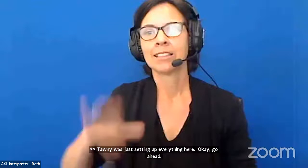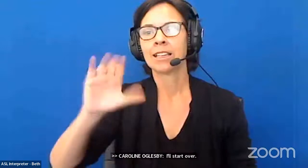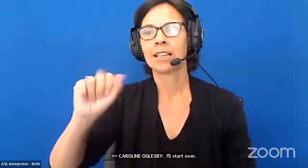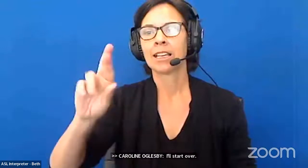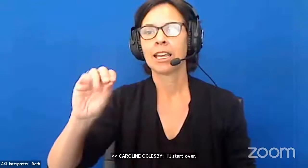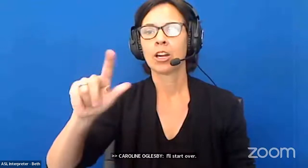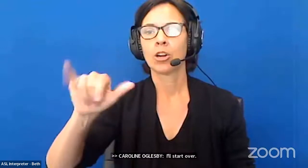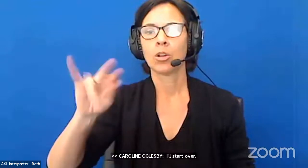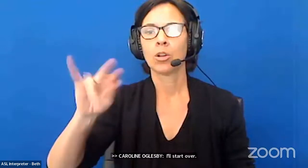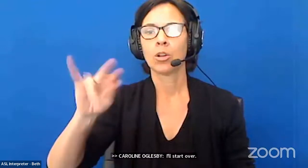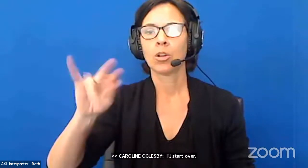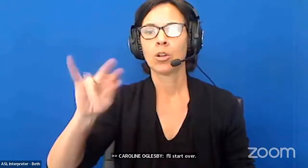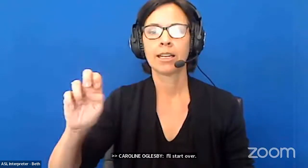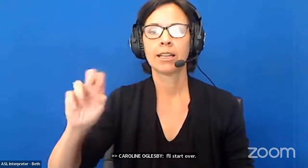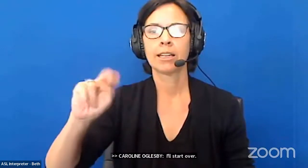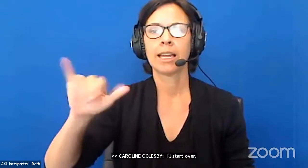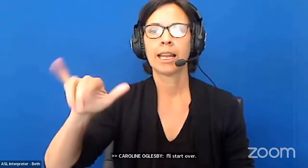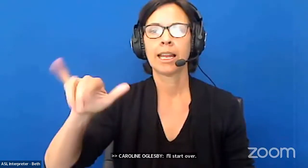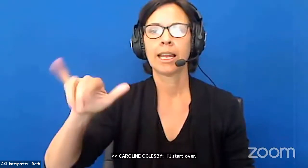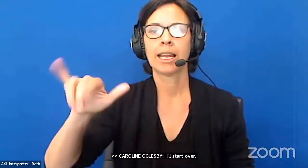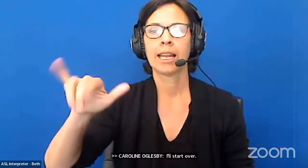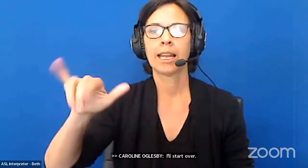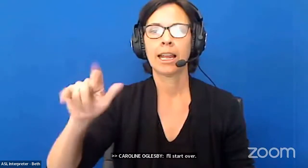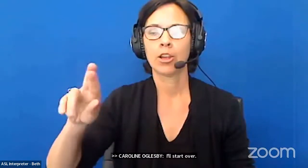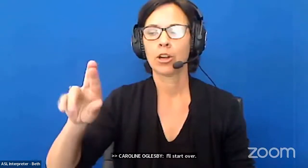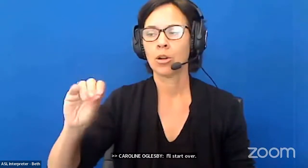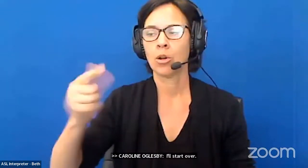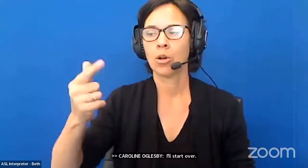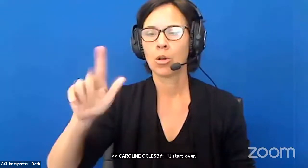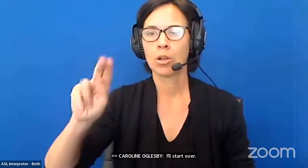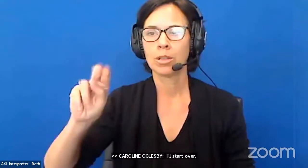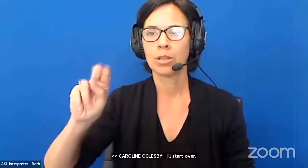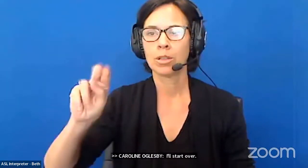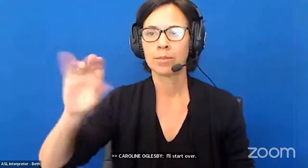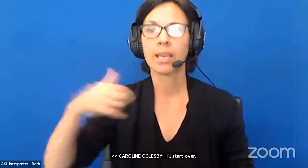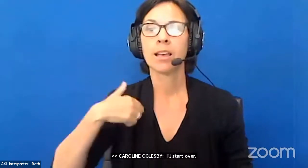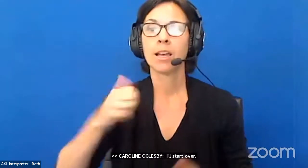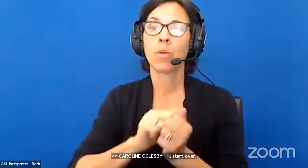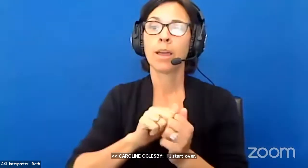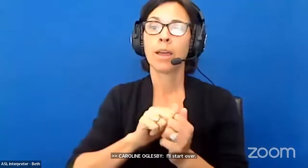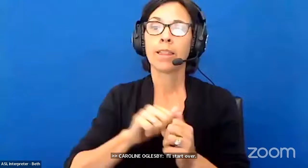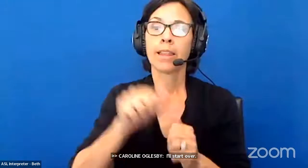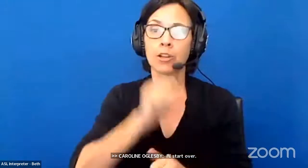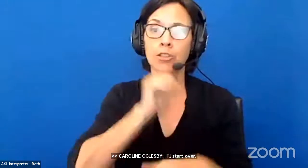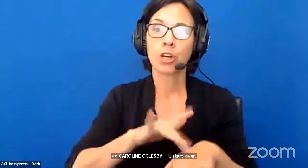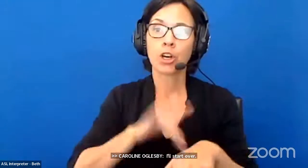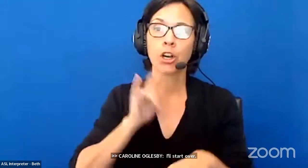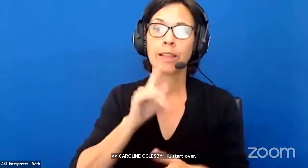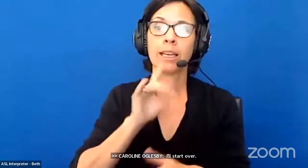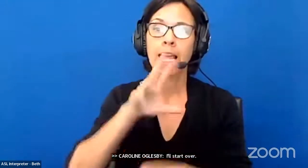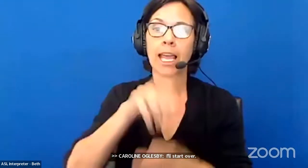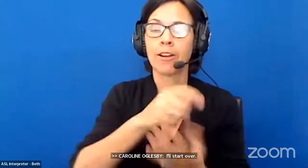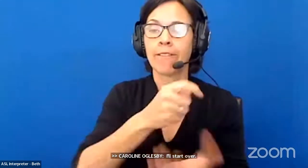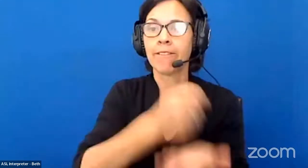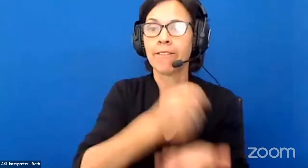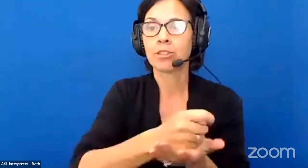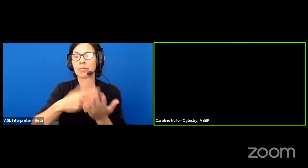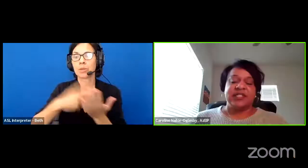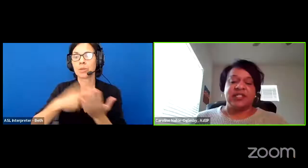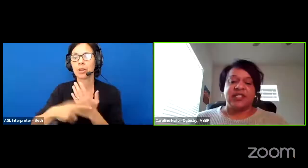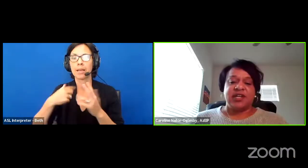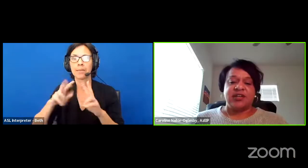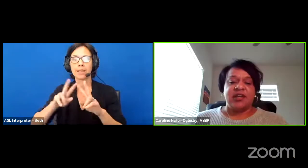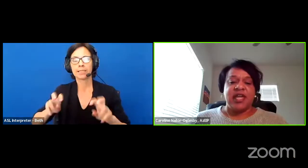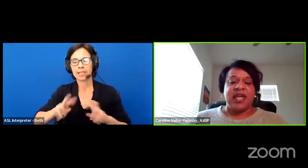Hi, I'm Caroline Naylor Oglesby. I'm with Arizona Early Intervention Program. I am in the assessment review subcommittee. I'm